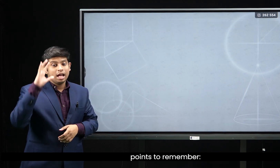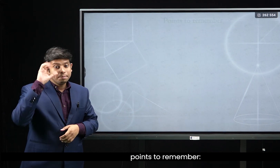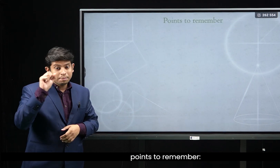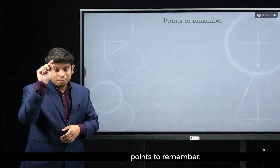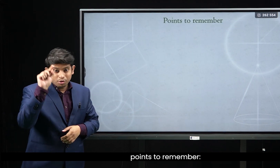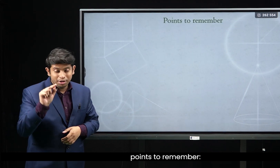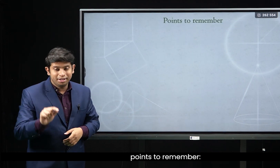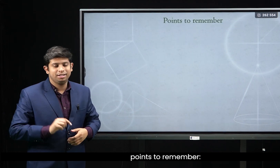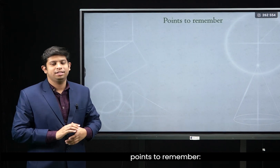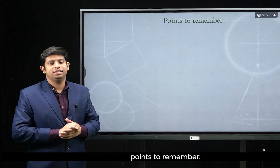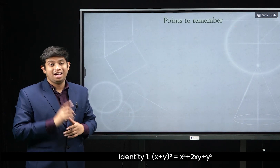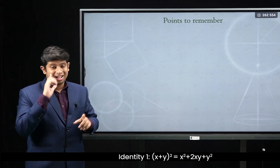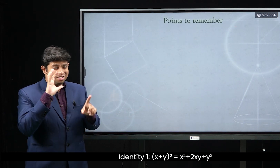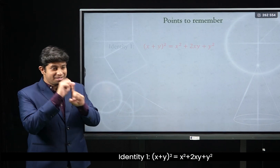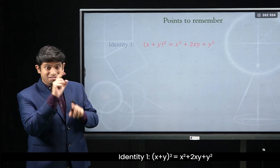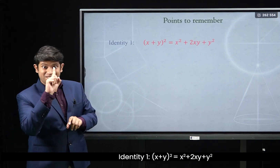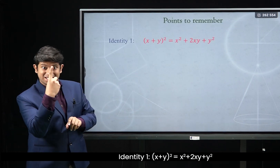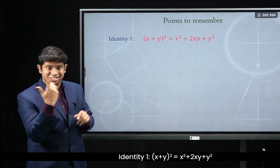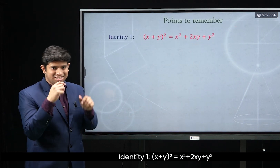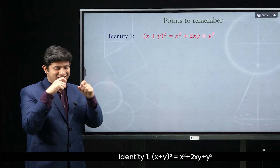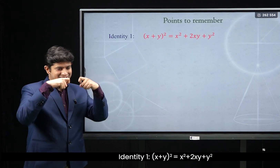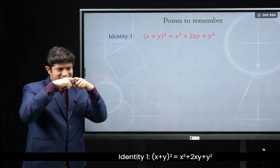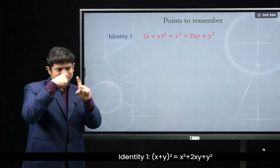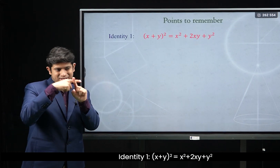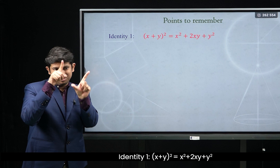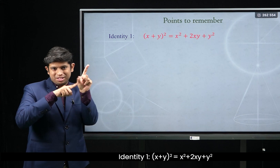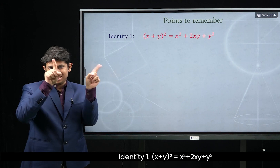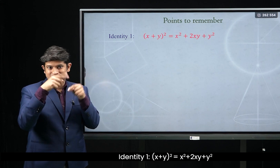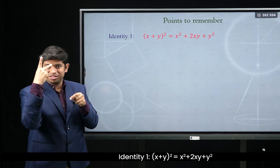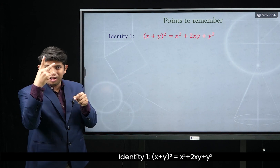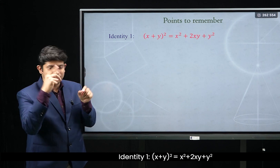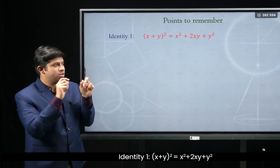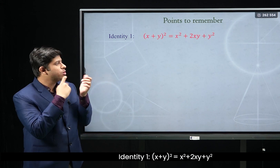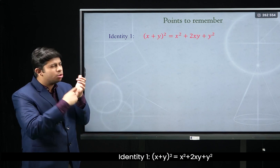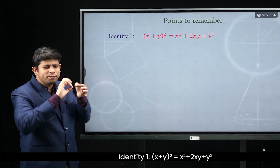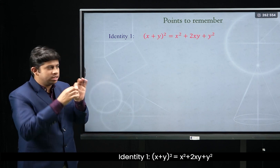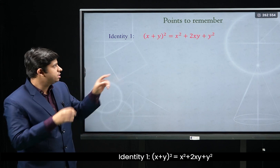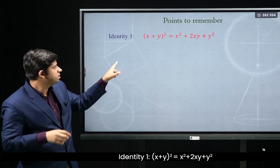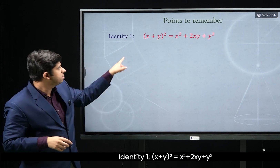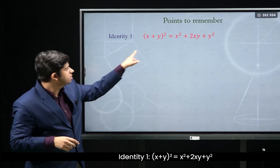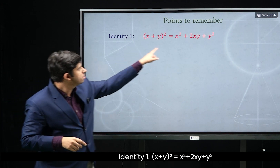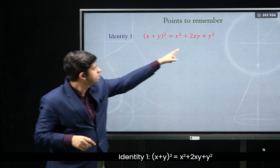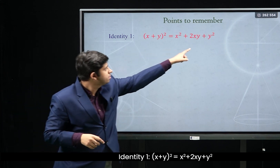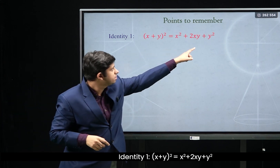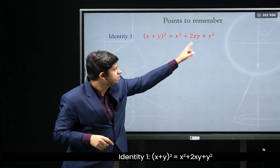Points to remember. Identity 1. X plus y whole square is equal to x square plus 2xy plus y square.